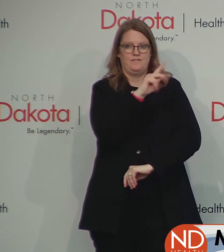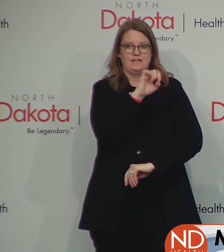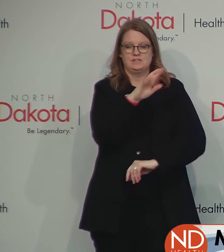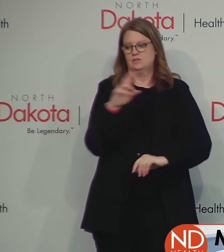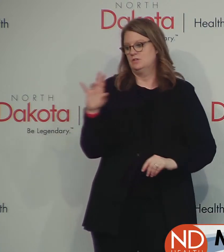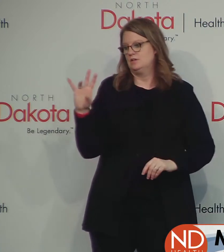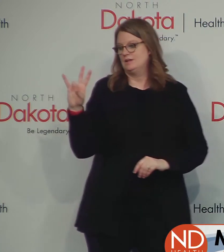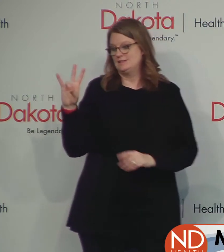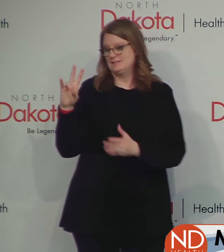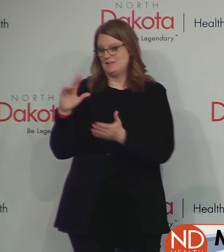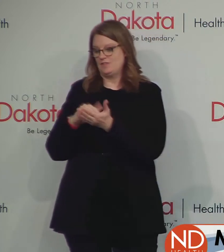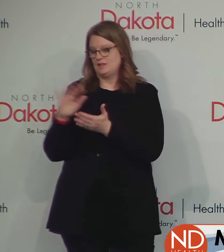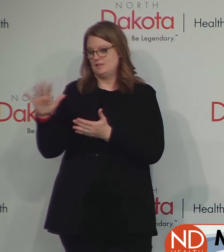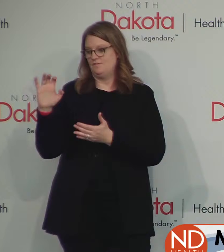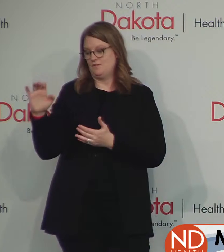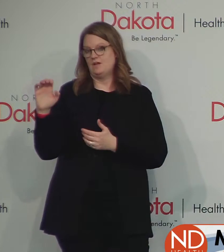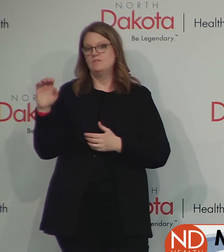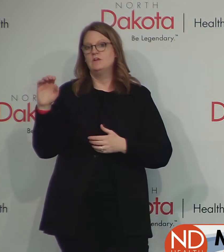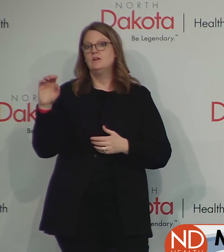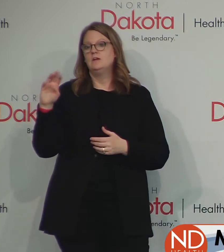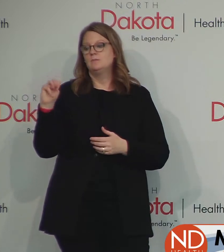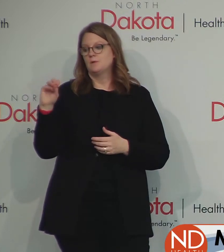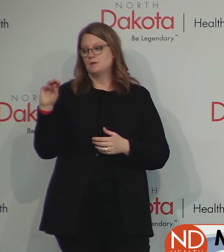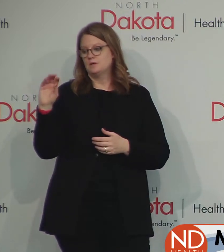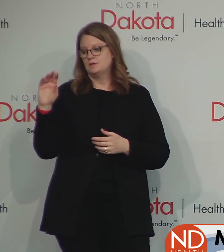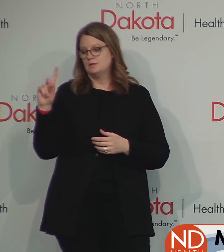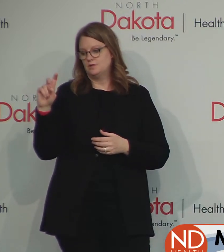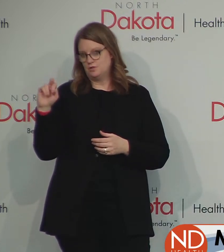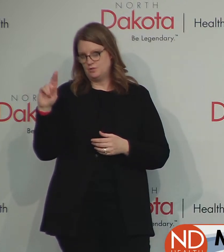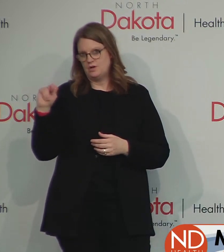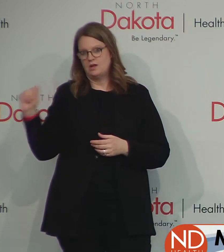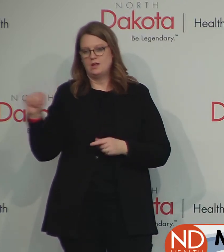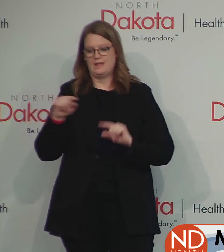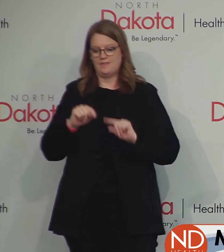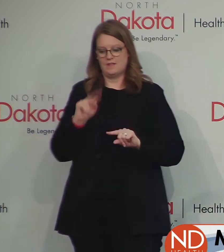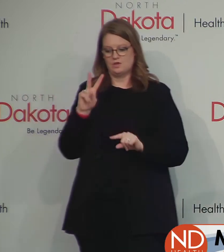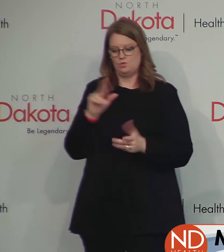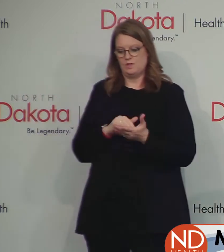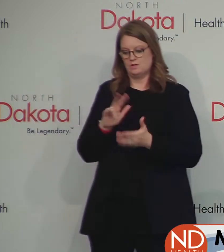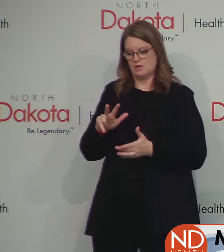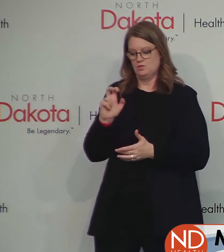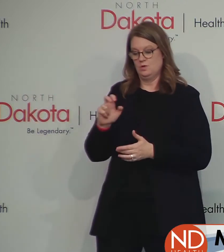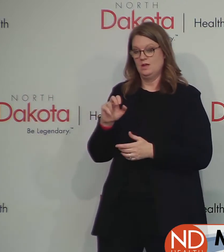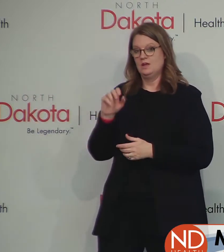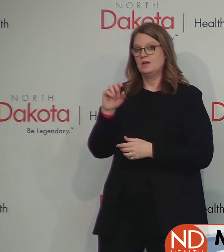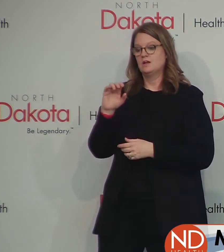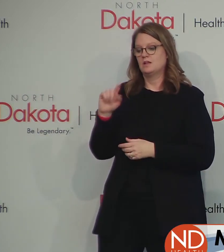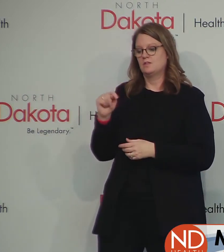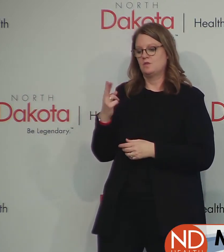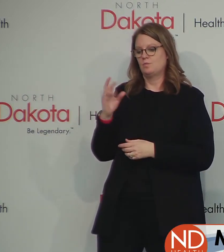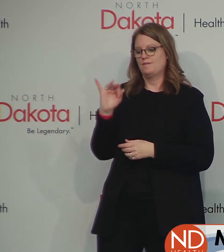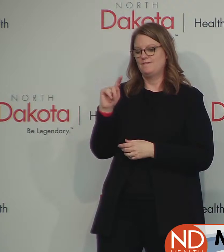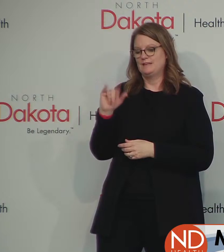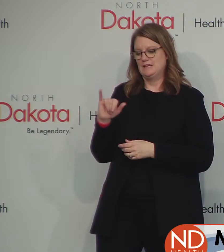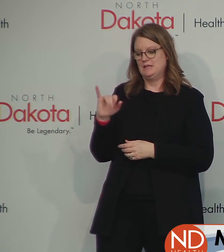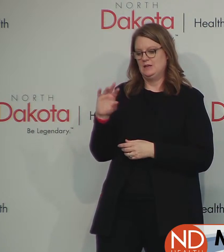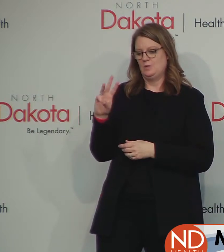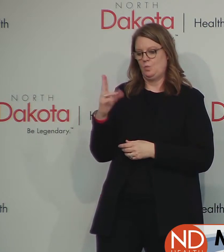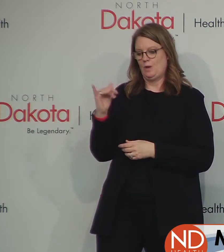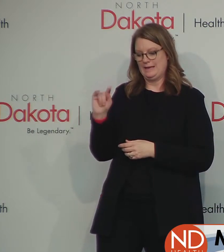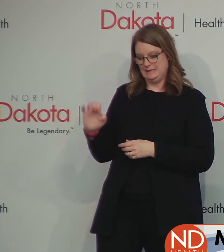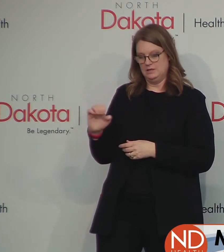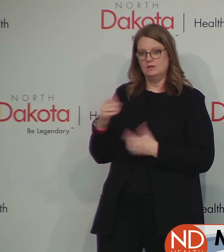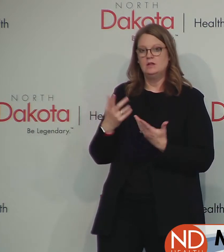then the 2,300 Thrifty White doses. And then sometime in the near future, the